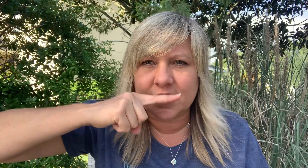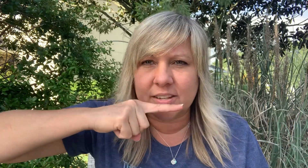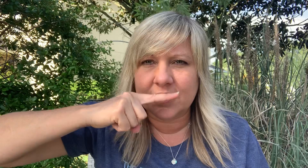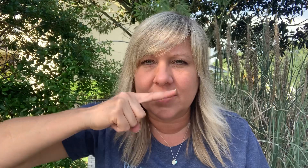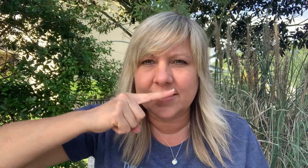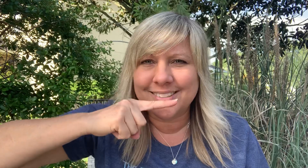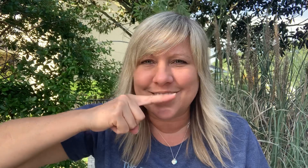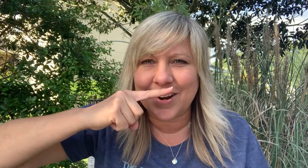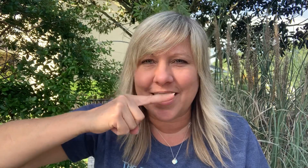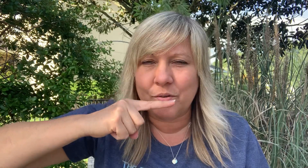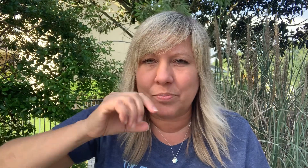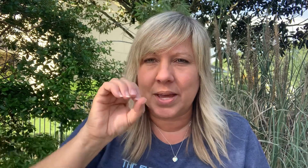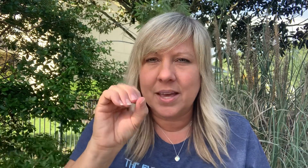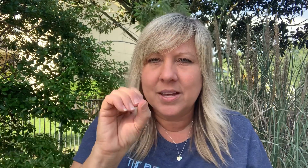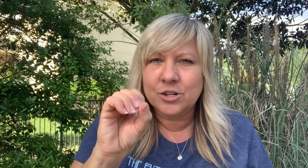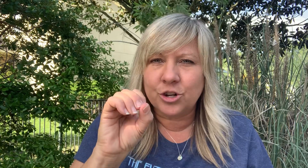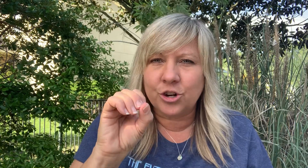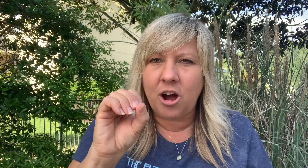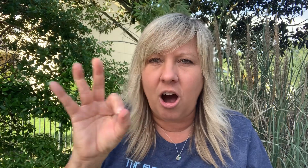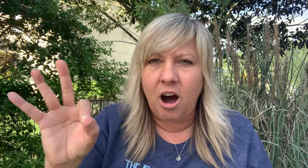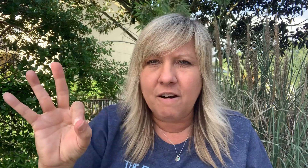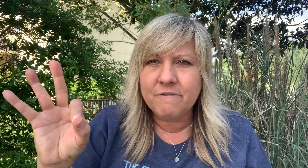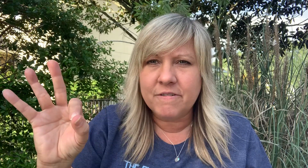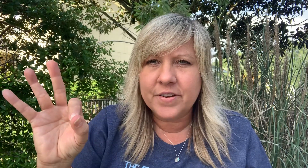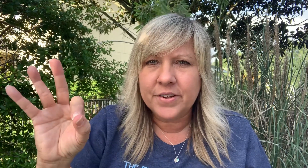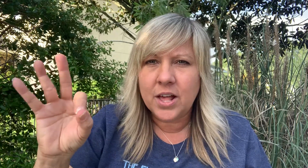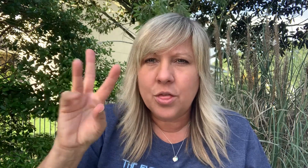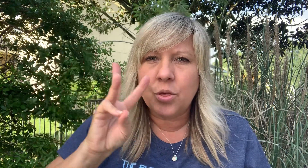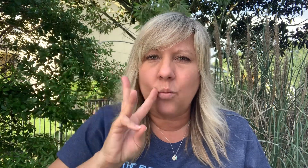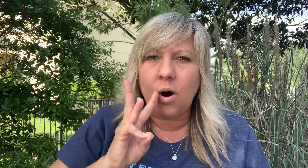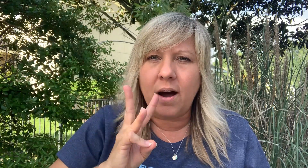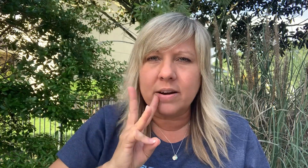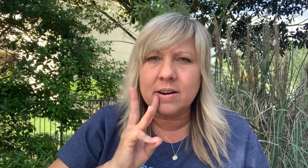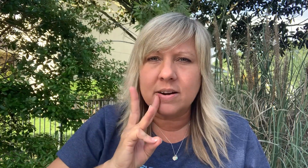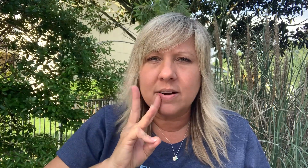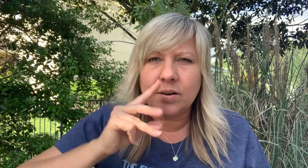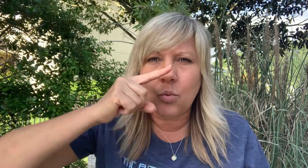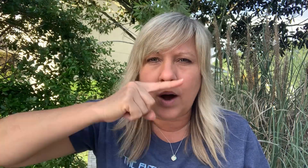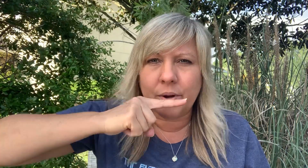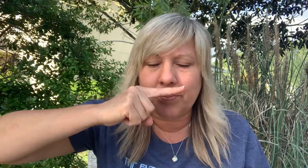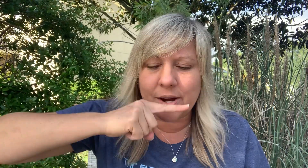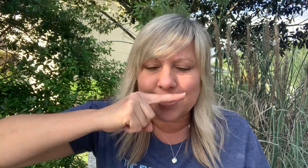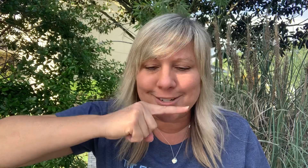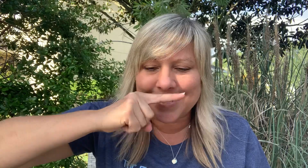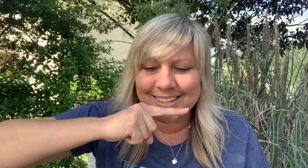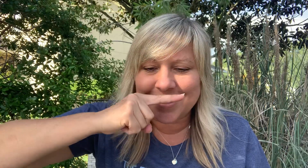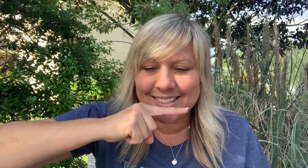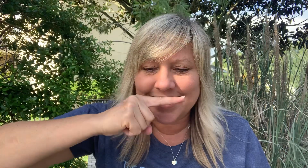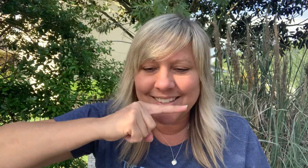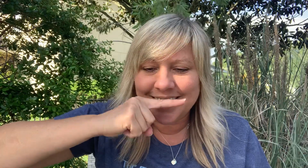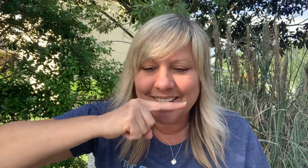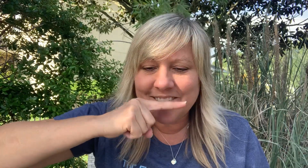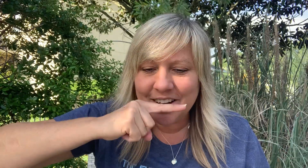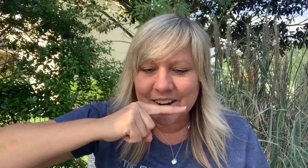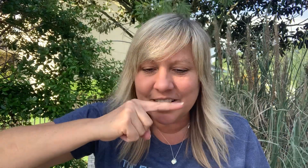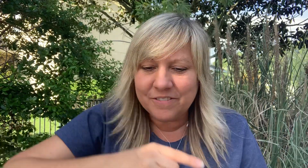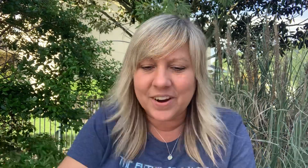teeth. Try that with me. Turn off the water while we brush our teeth. Very good, friends.